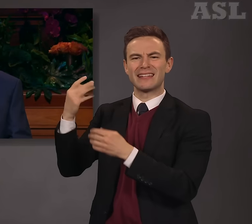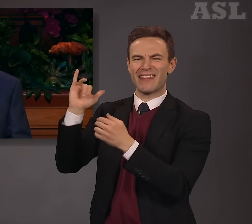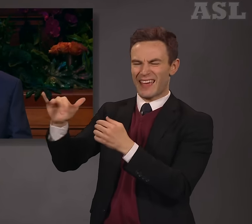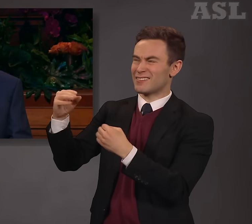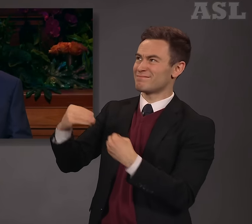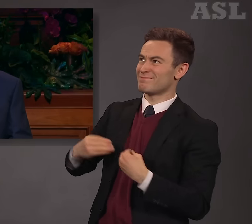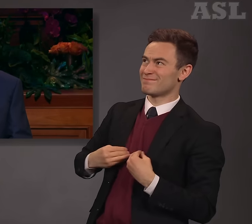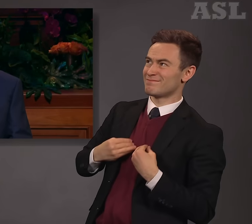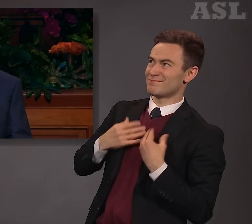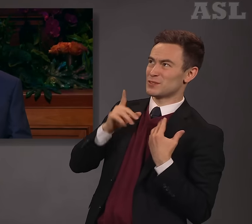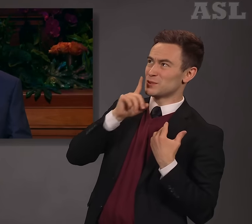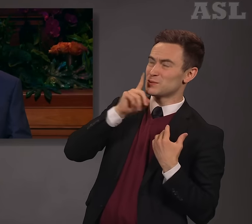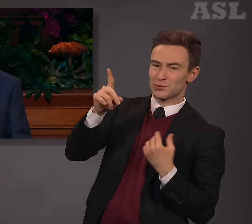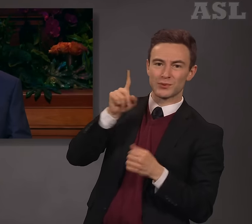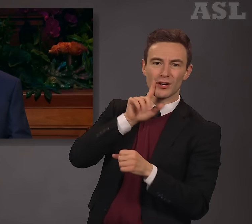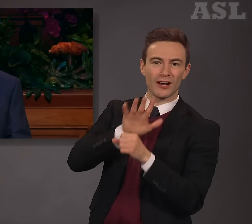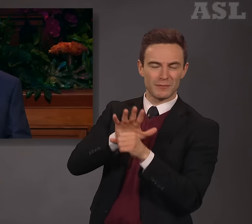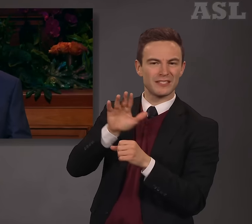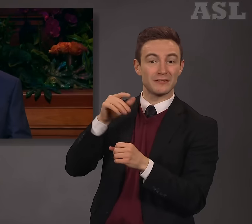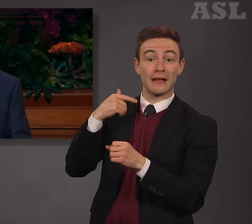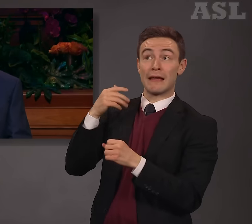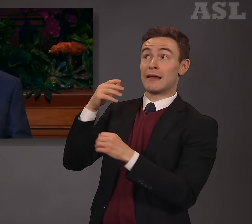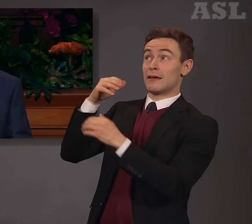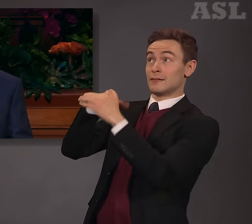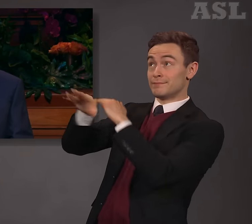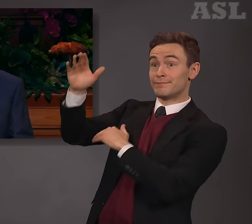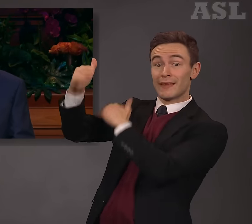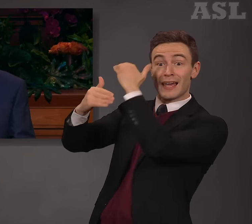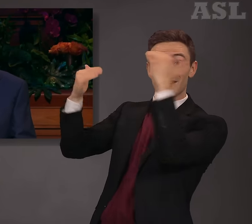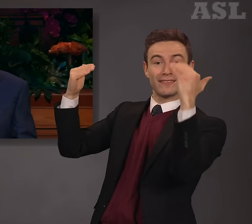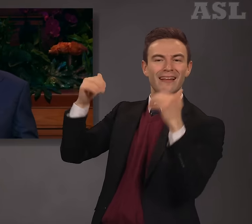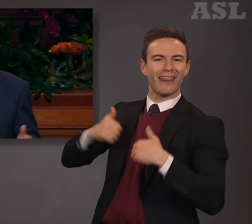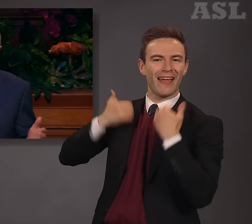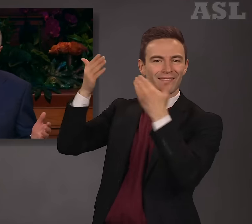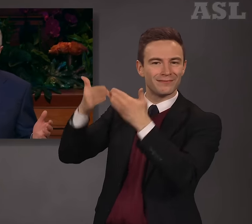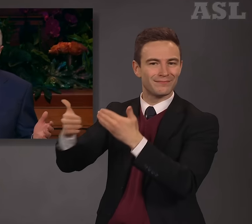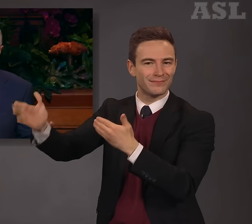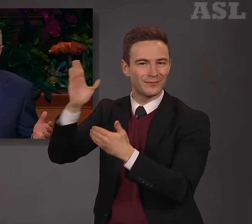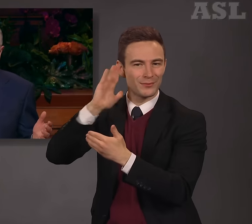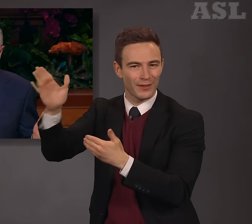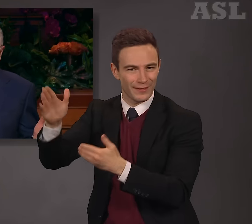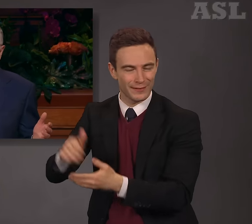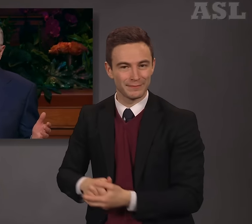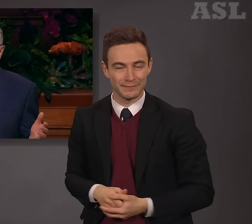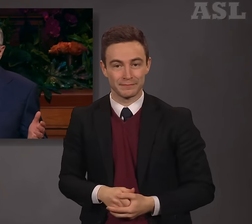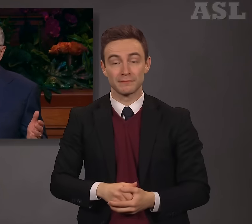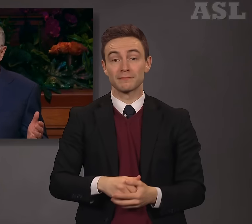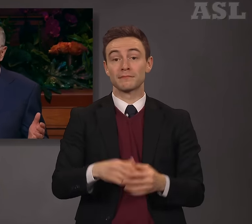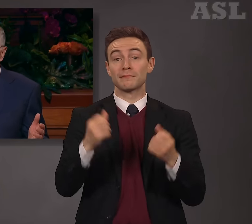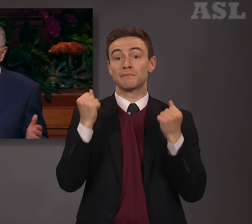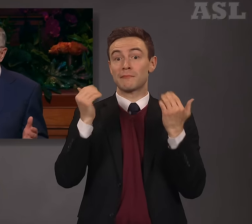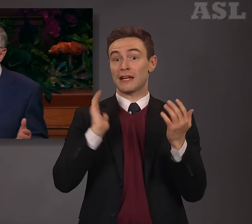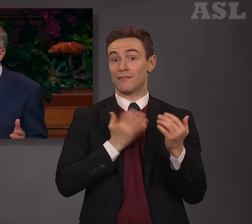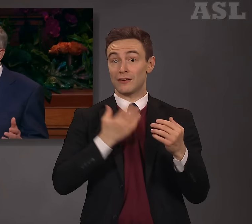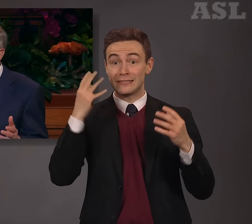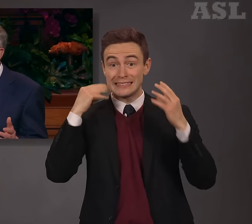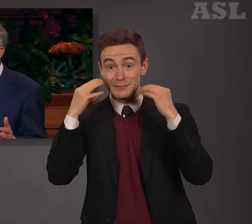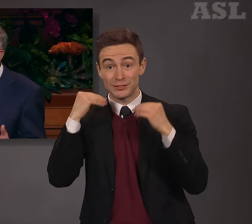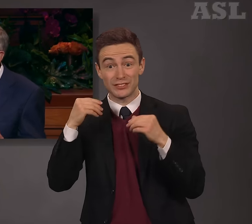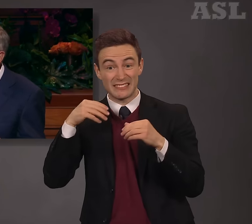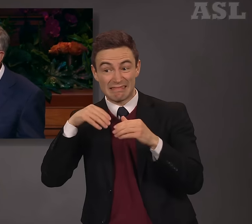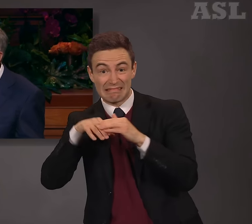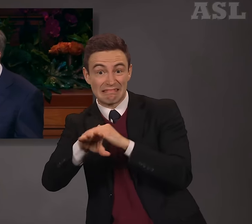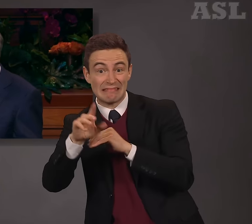confirmation that life continues beyond the veil. Although many of our experiences in the house of the Lord are